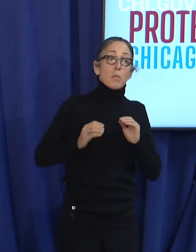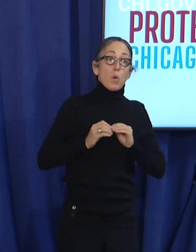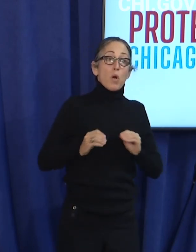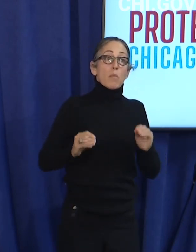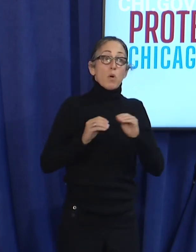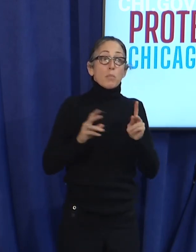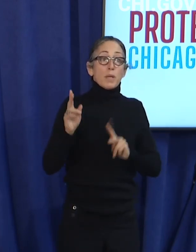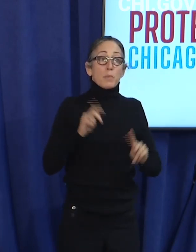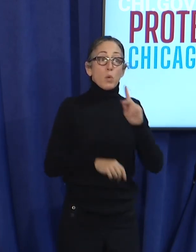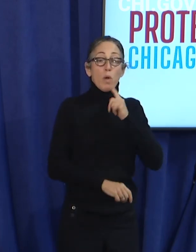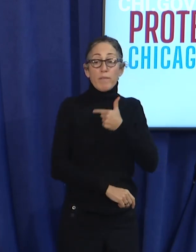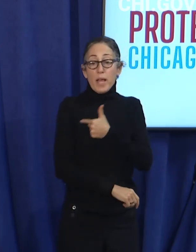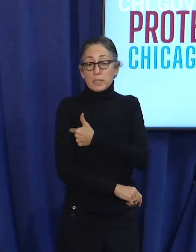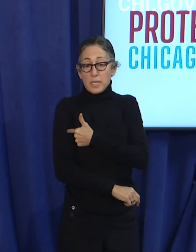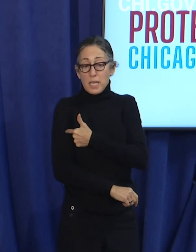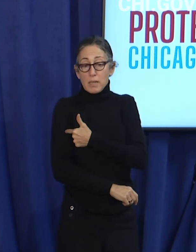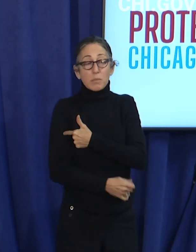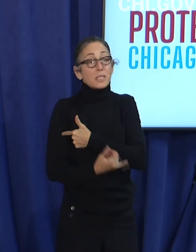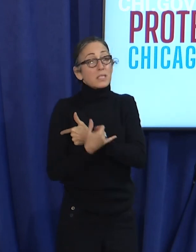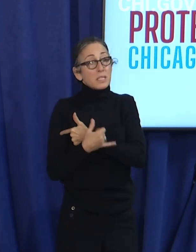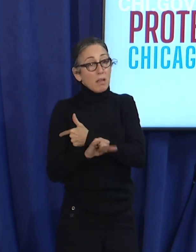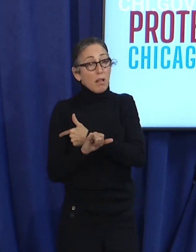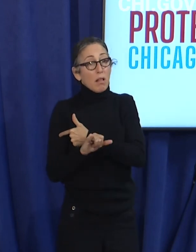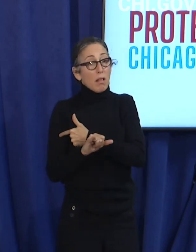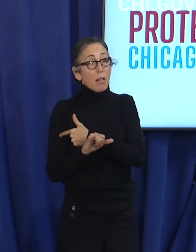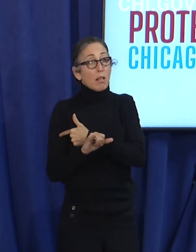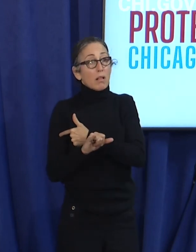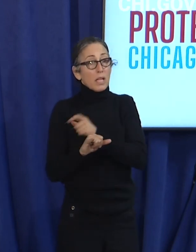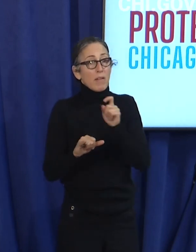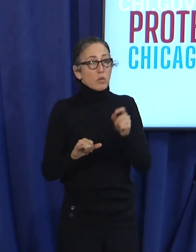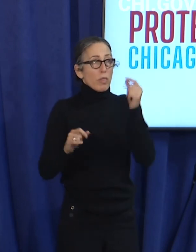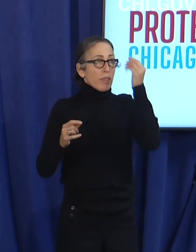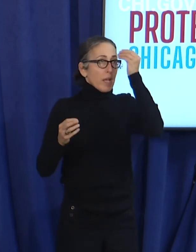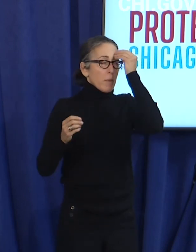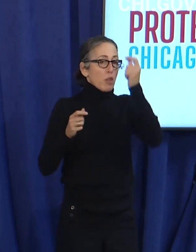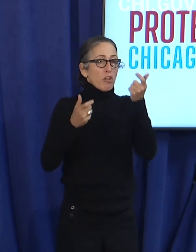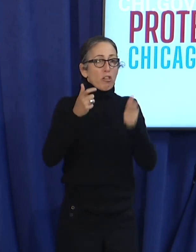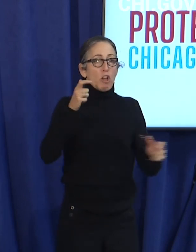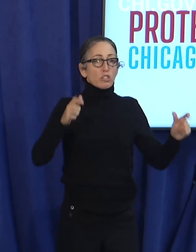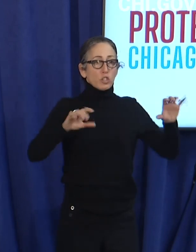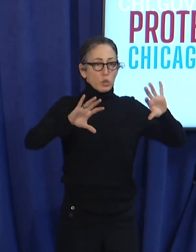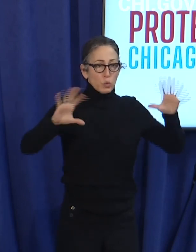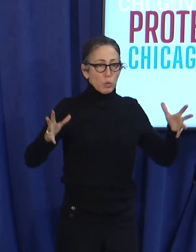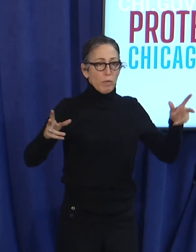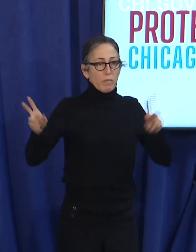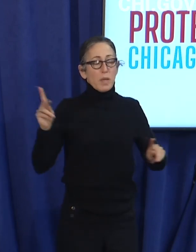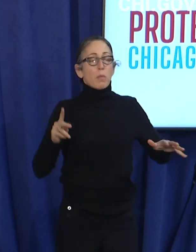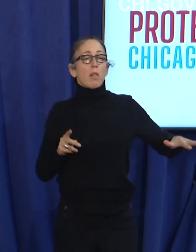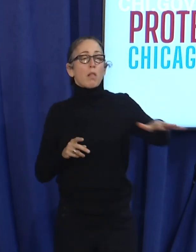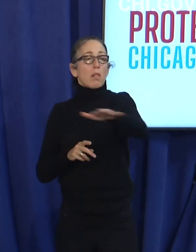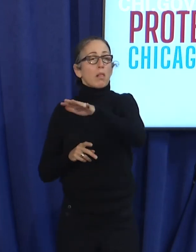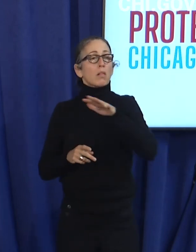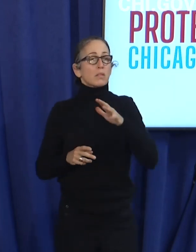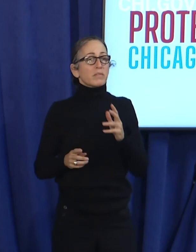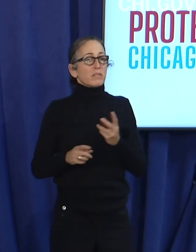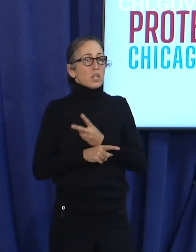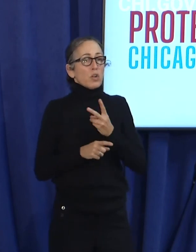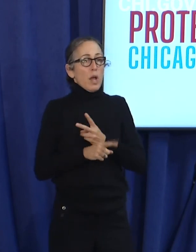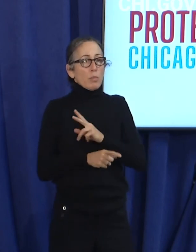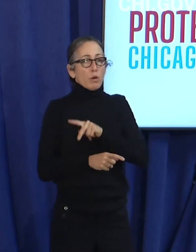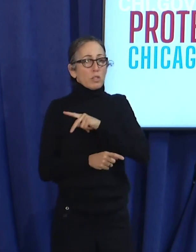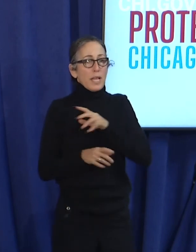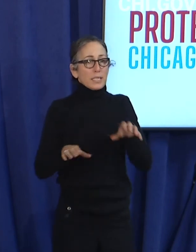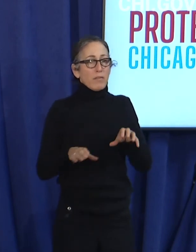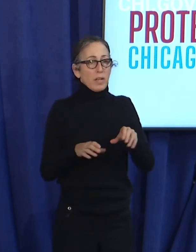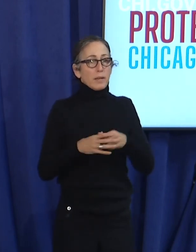and still asking really at a population level to continue to restrict and do some of these personal level activities. As we